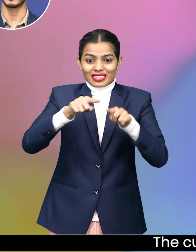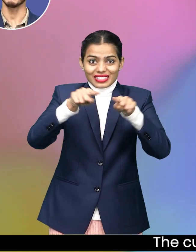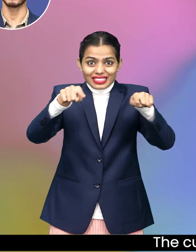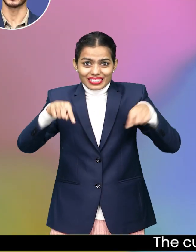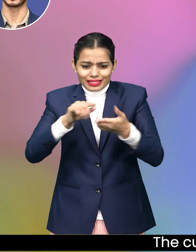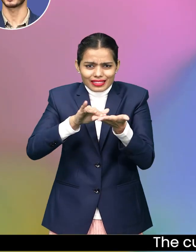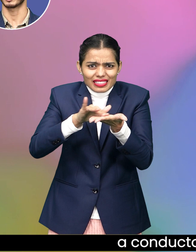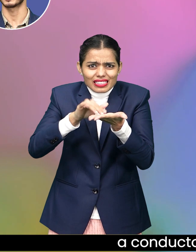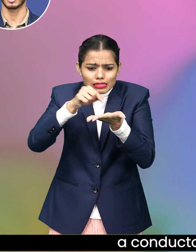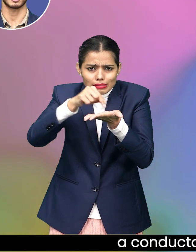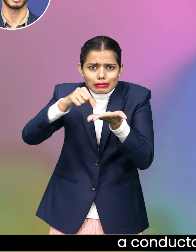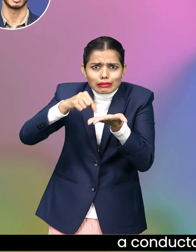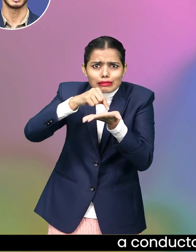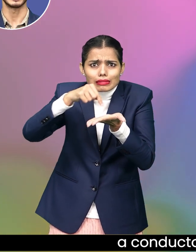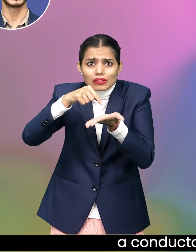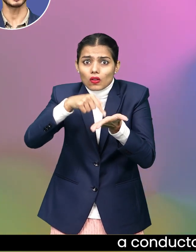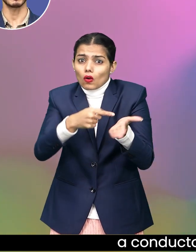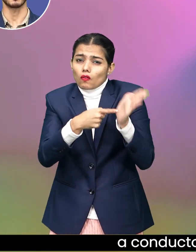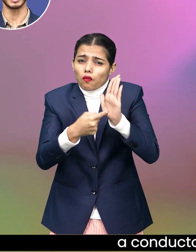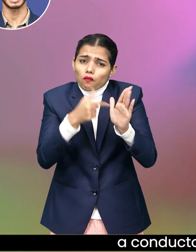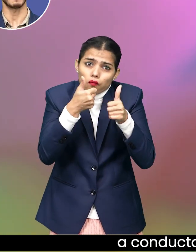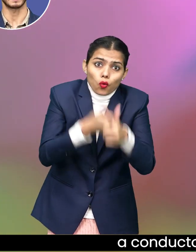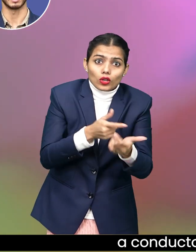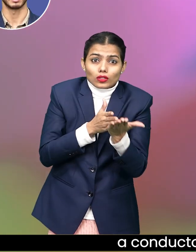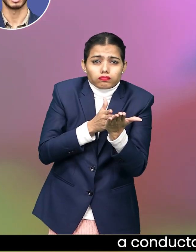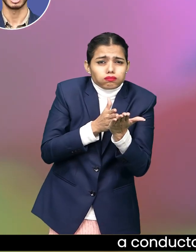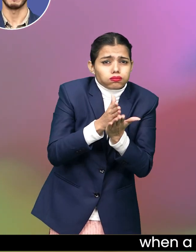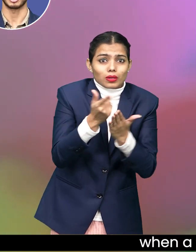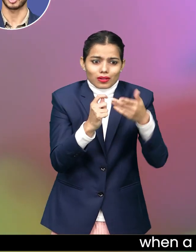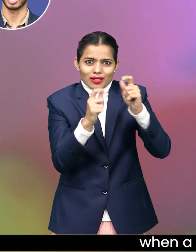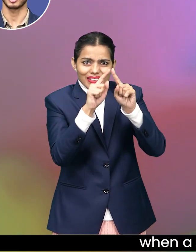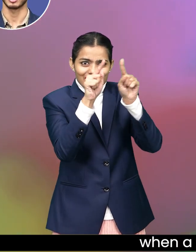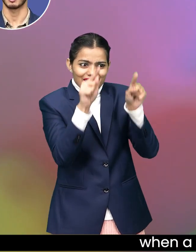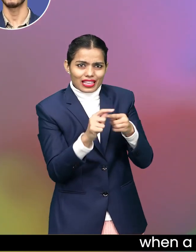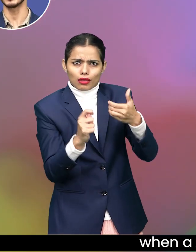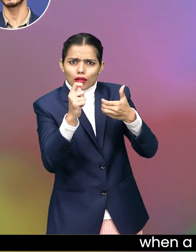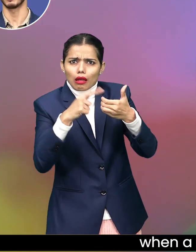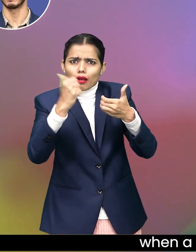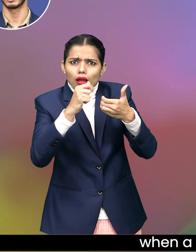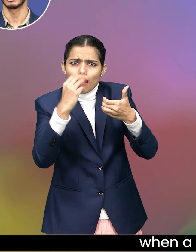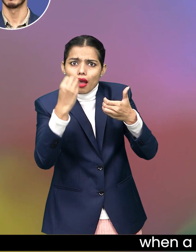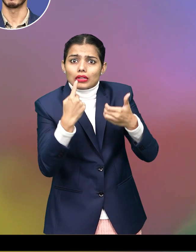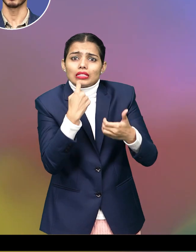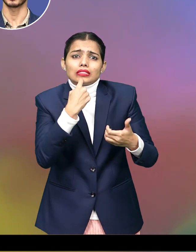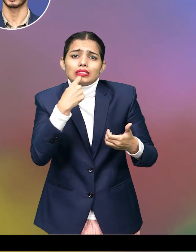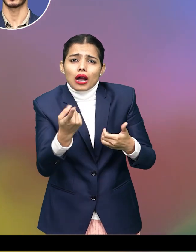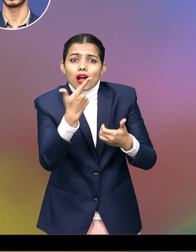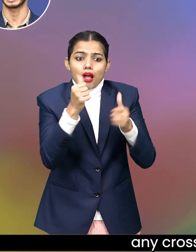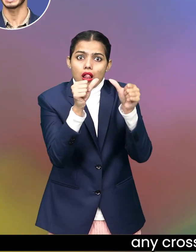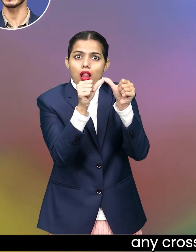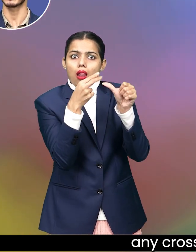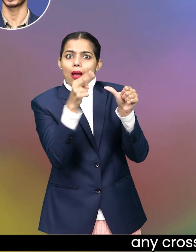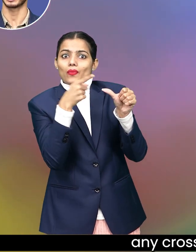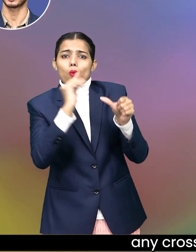The current flowing through a conductor is said to be 1 ampere when a charge of 1 coulomb flows through